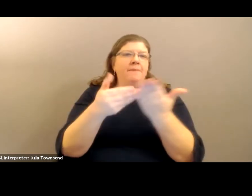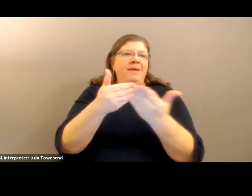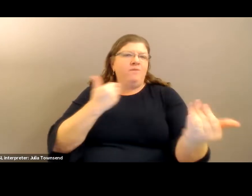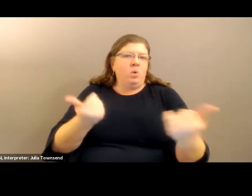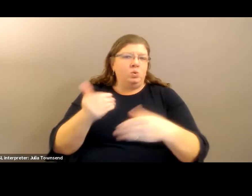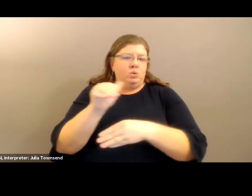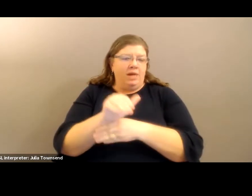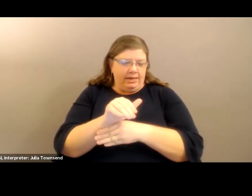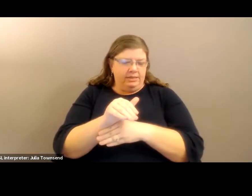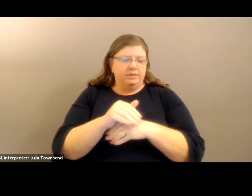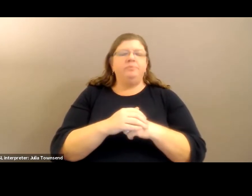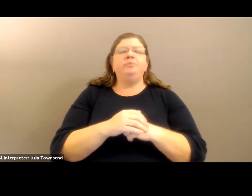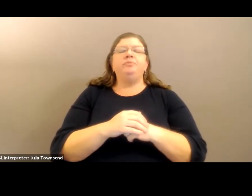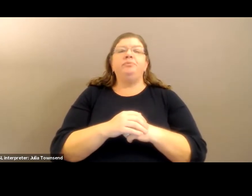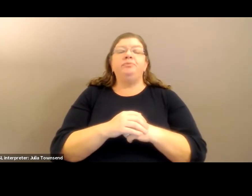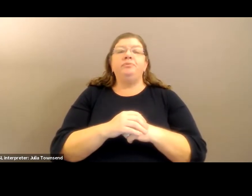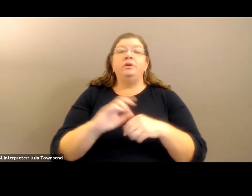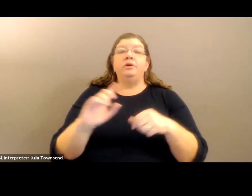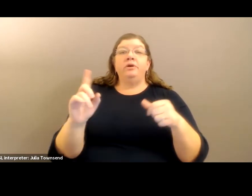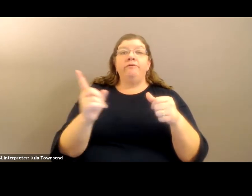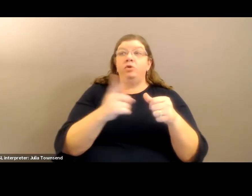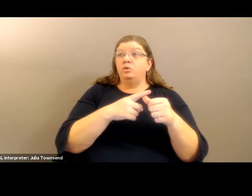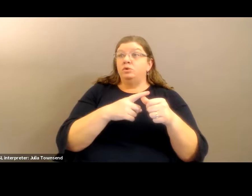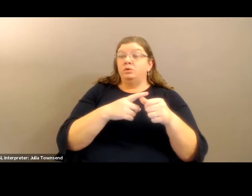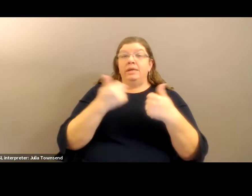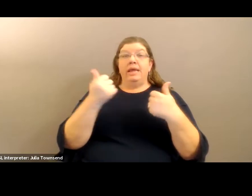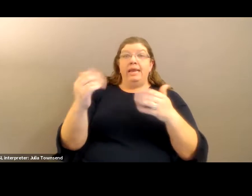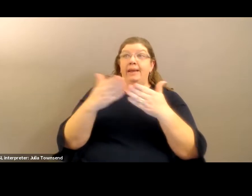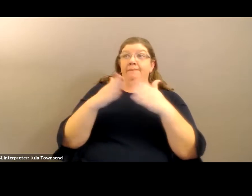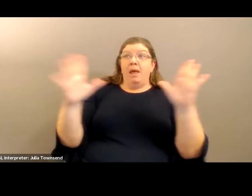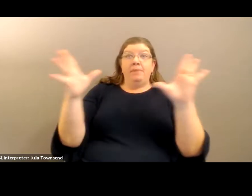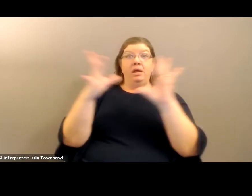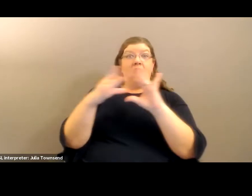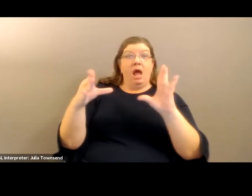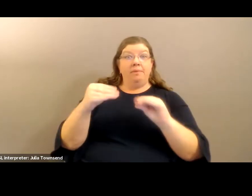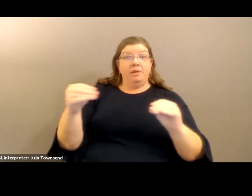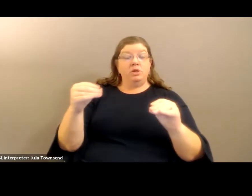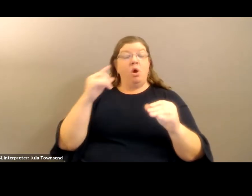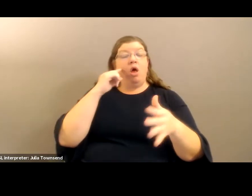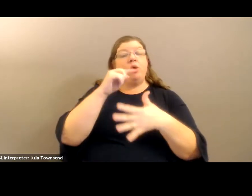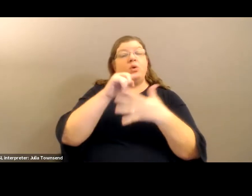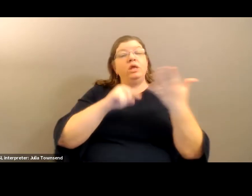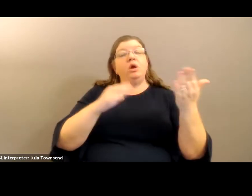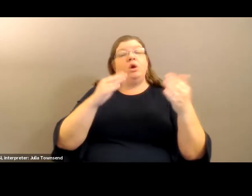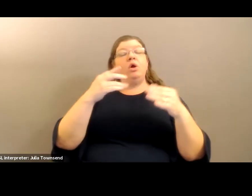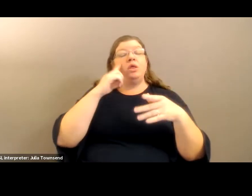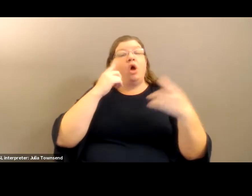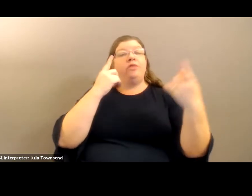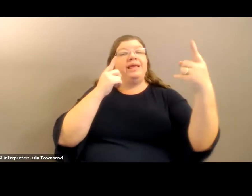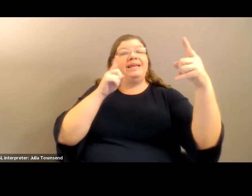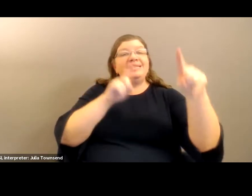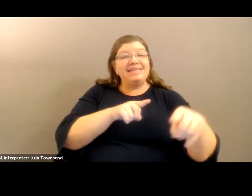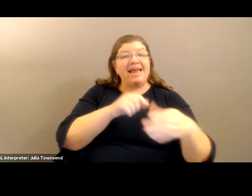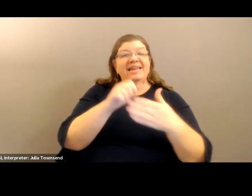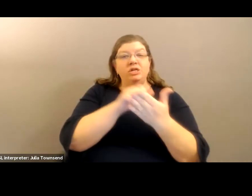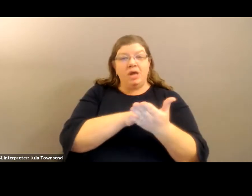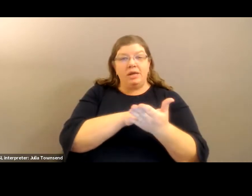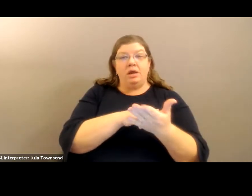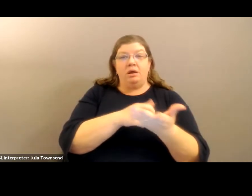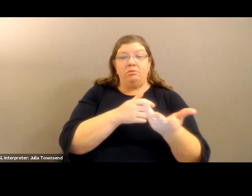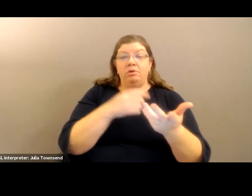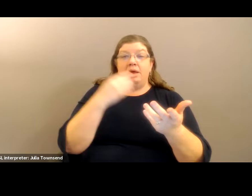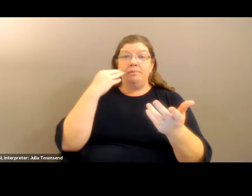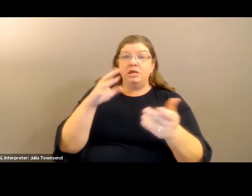tonight. First, I'd like to know if there are any public comments on consent agenda items. Ms.